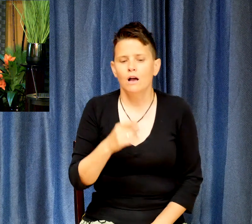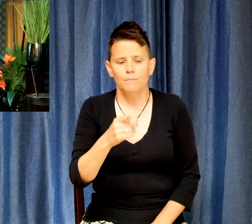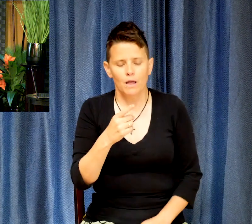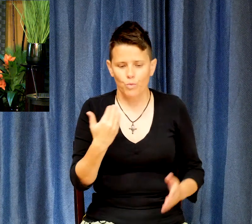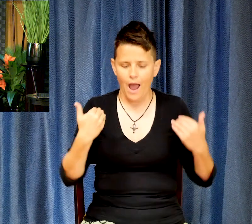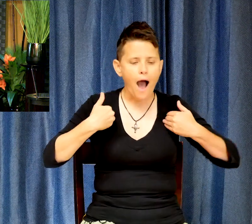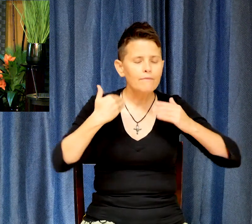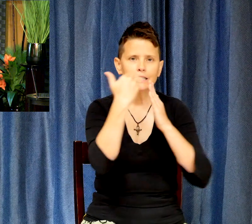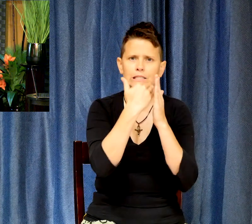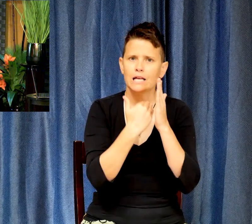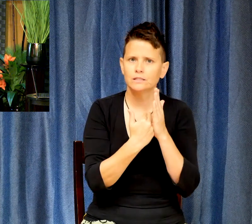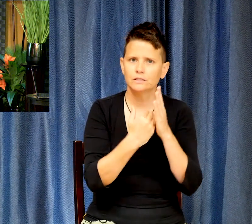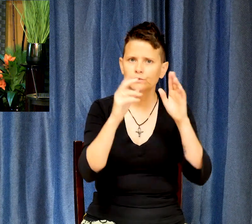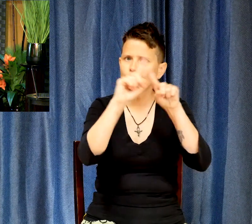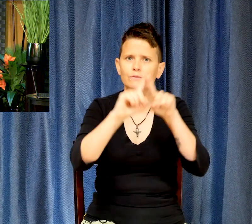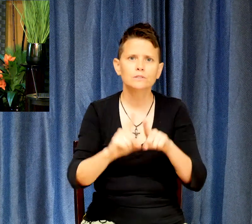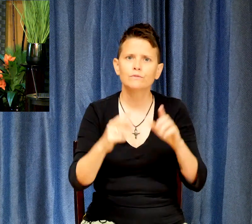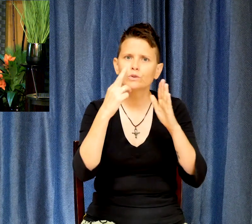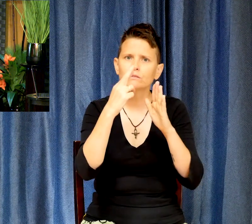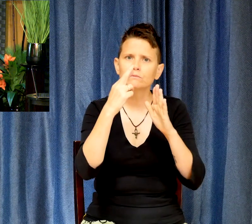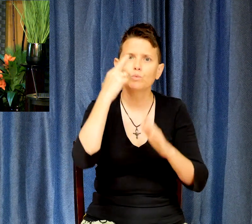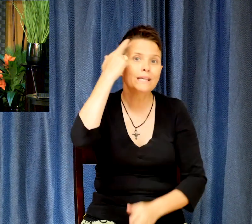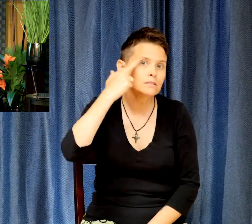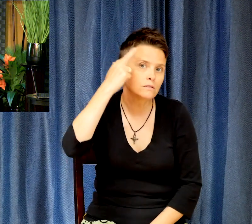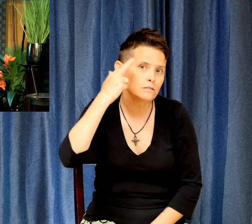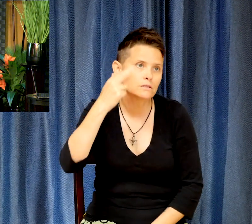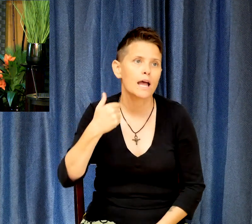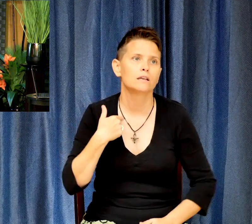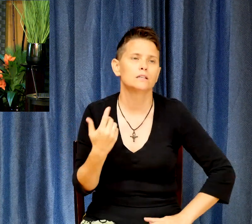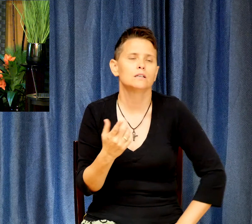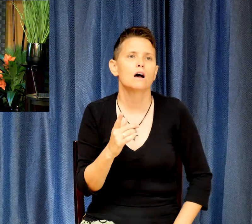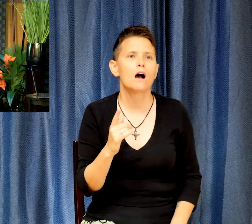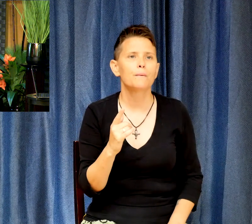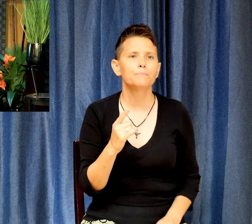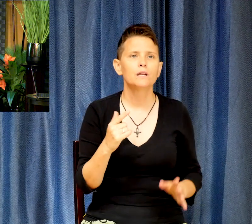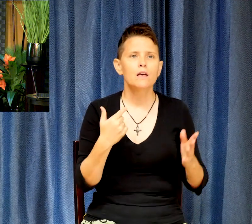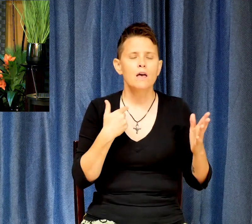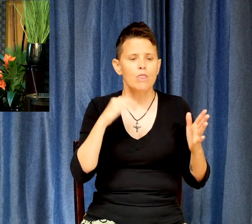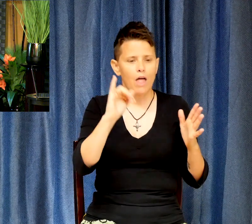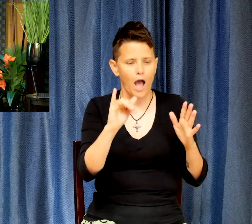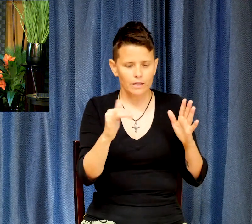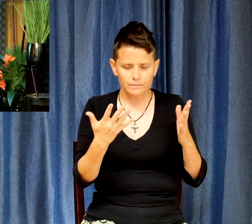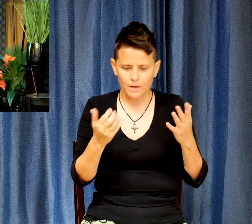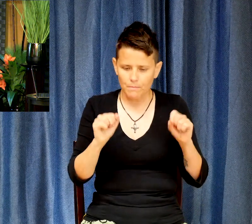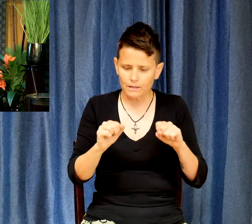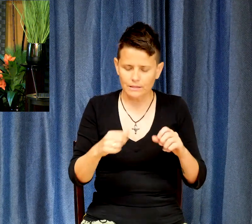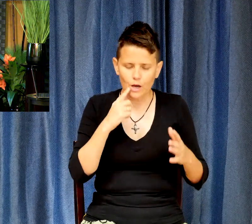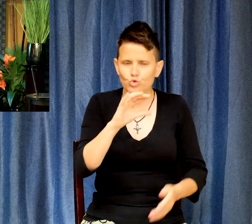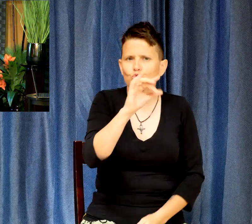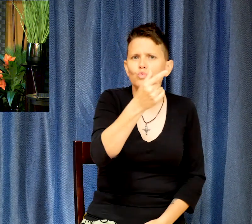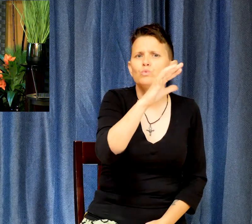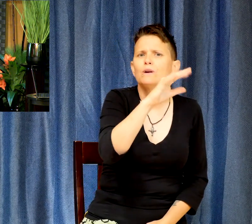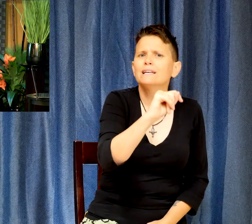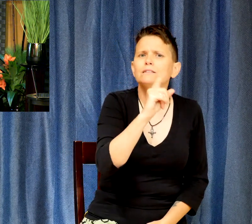go through, right? And I think sometimes it's just being able to come back into that. So to me, grit is about resilience,